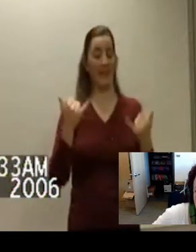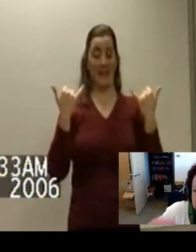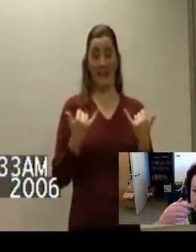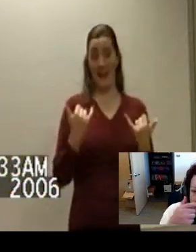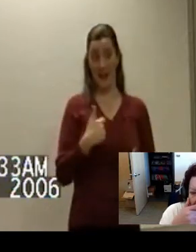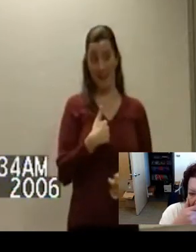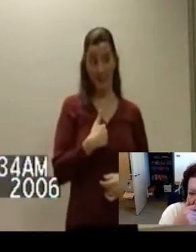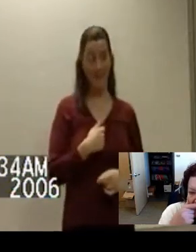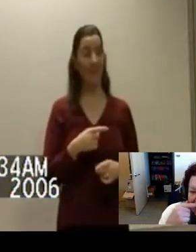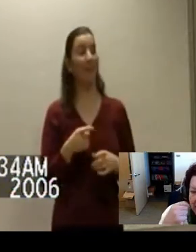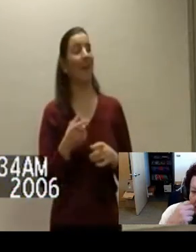animals.